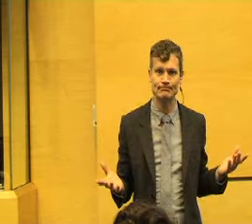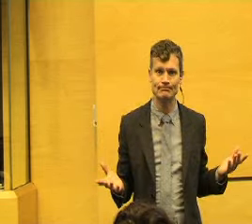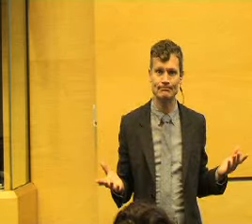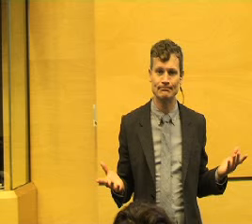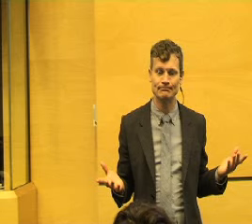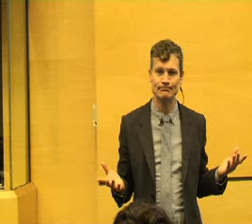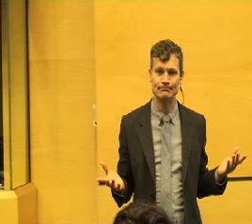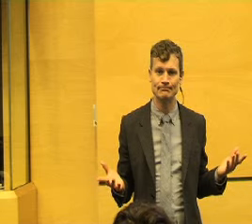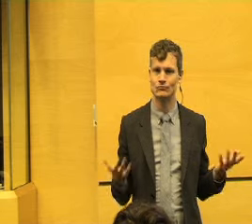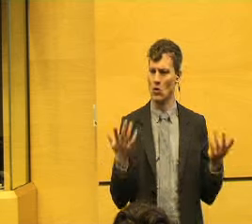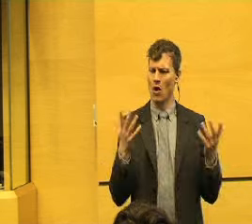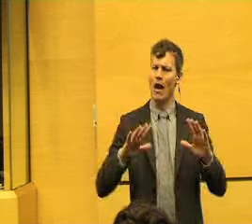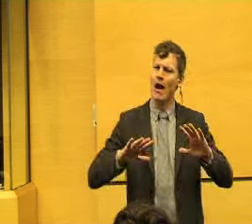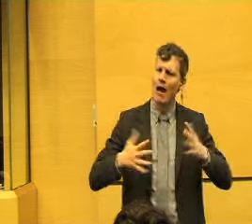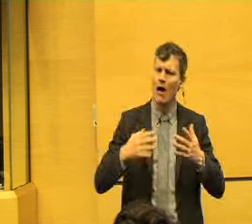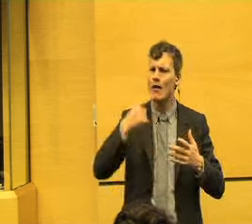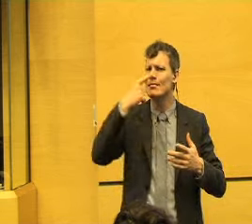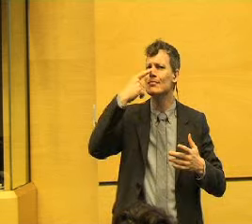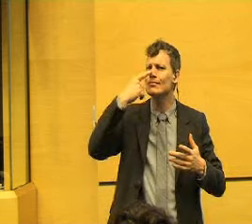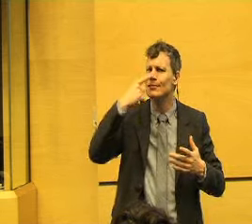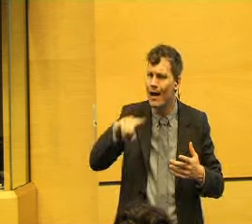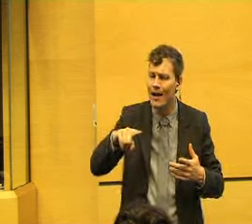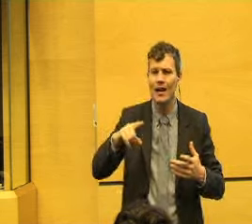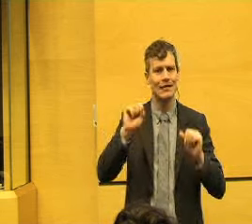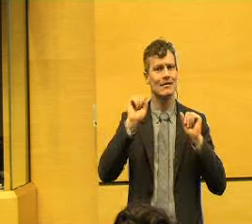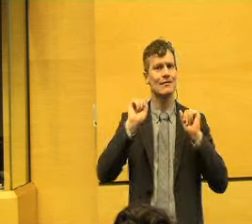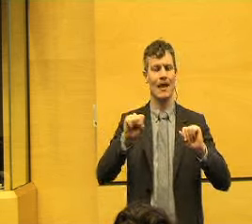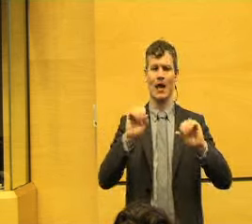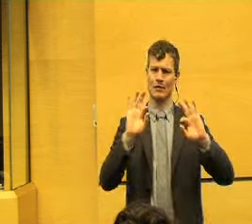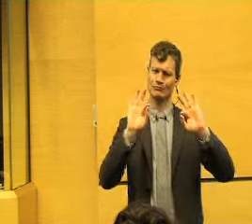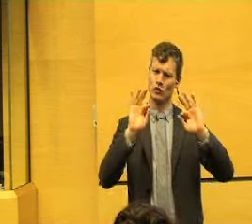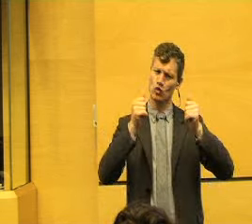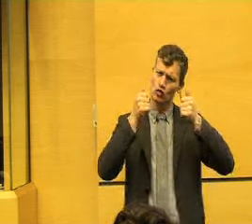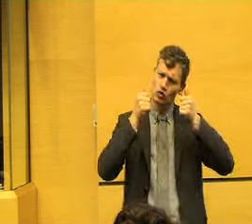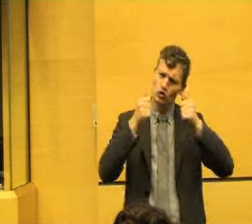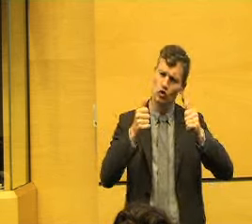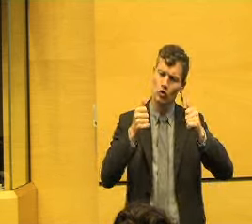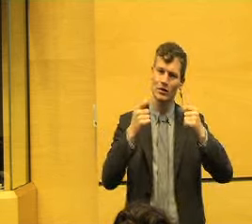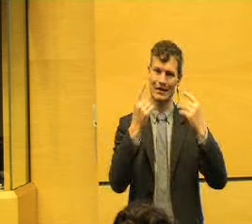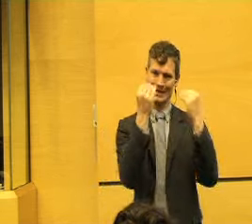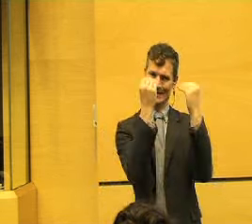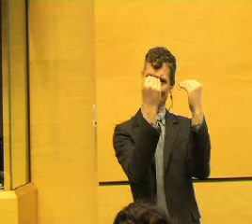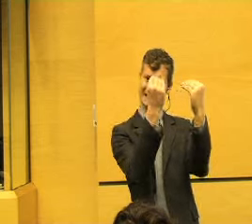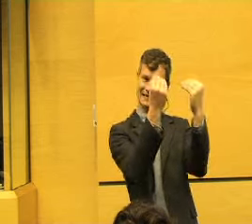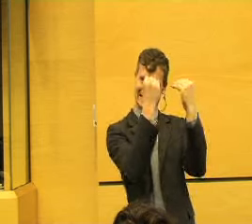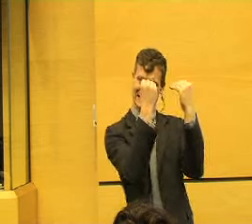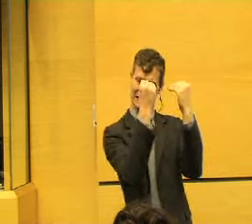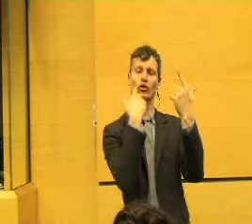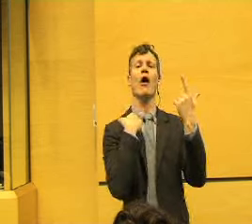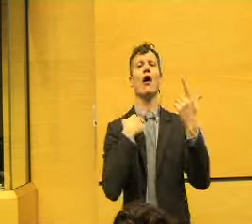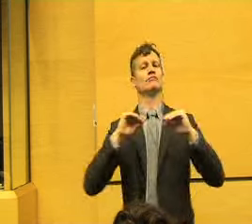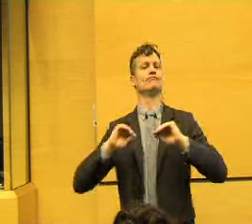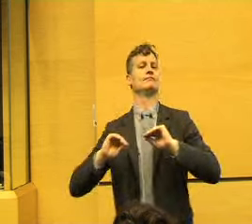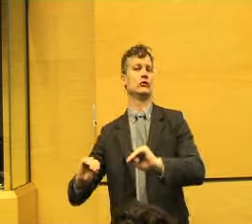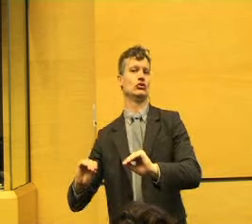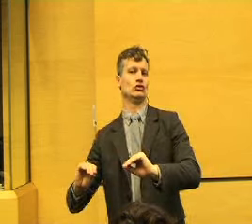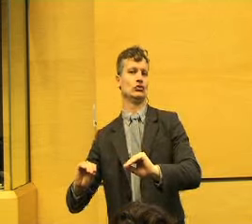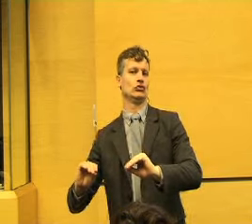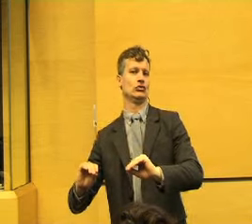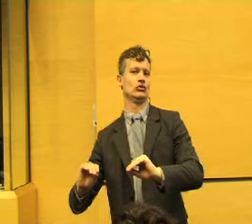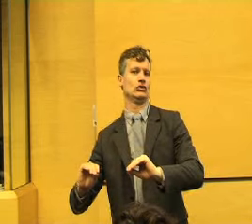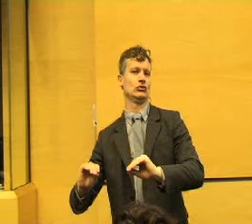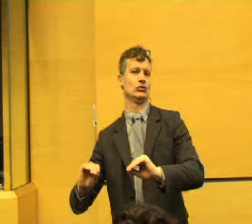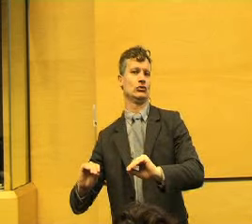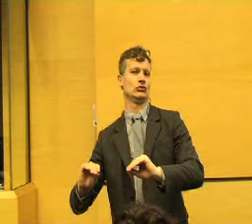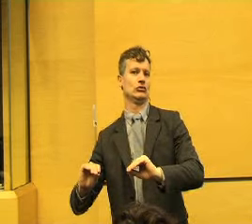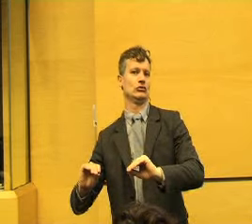measures are planned in Thailand to include values and methods of inclusive education into teachers' training curriculum in